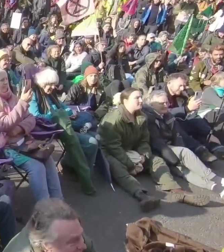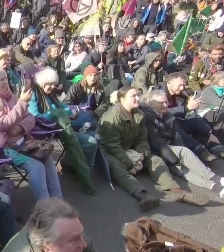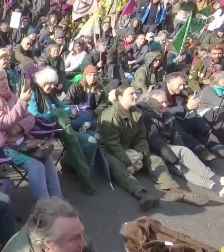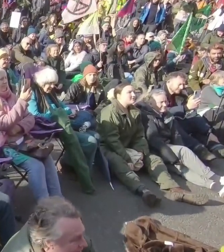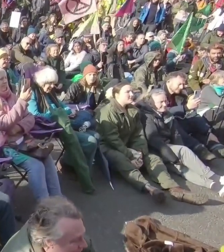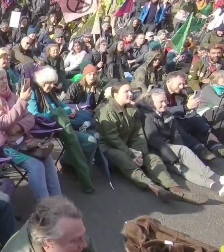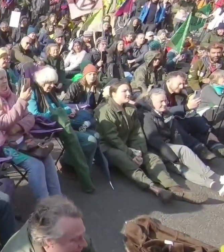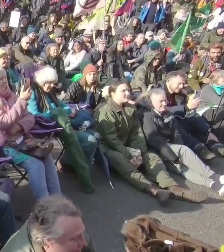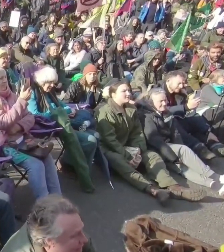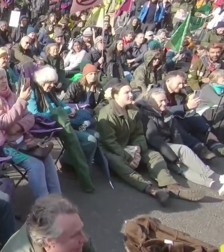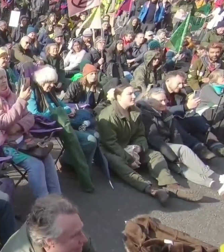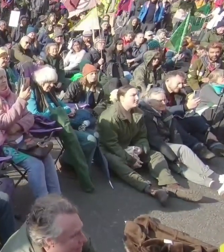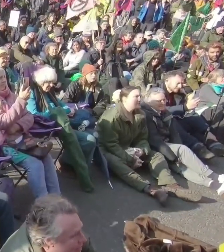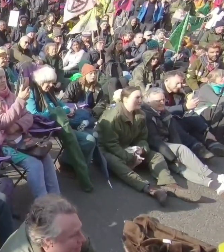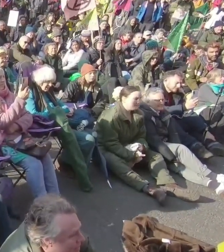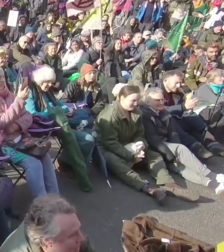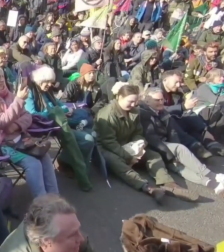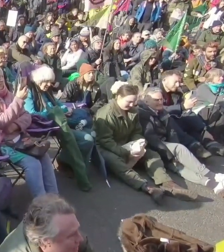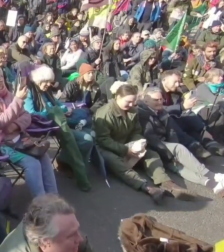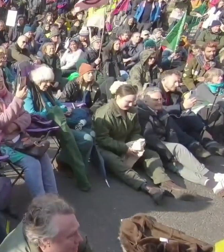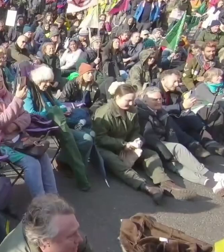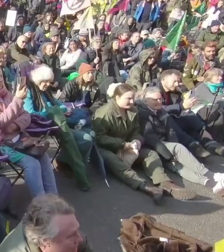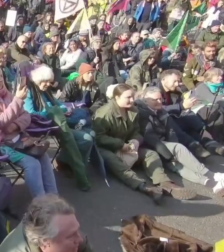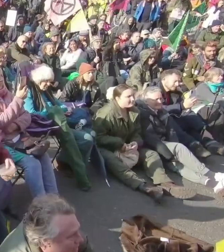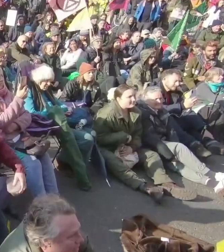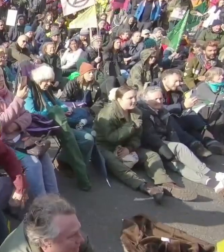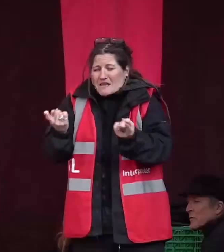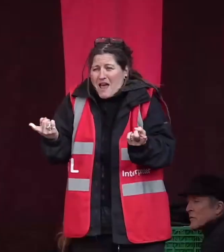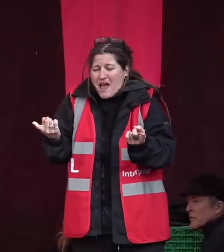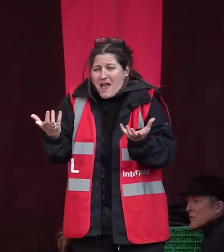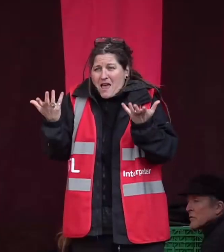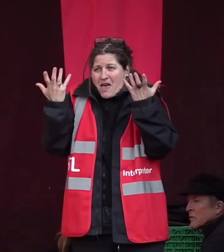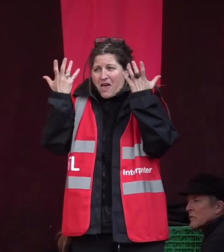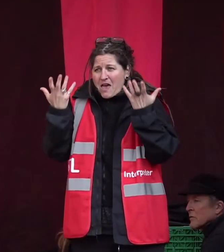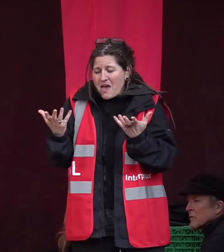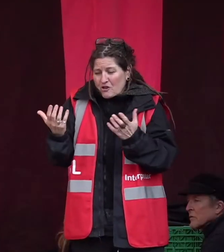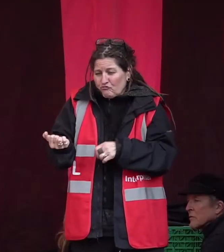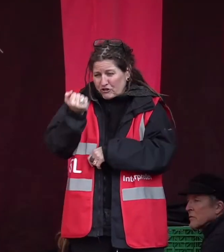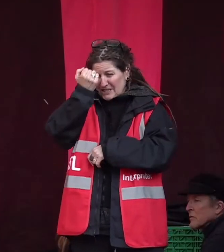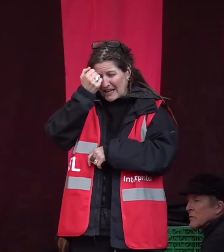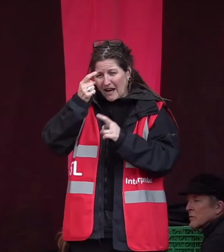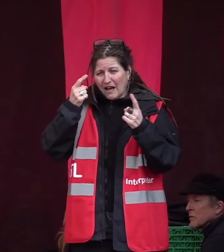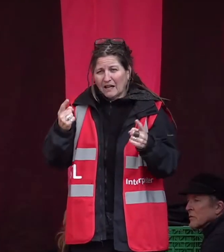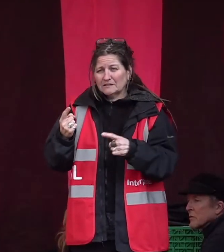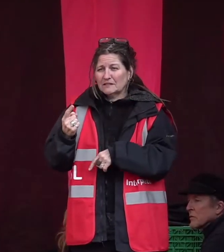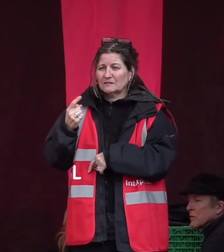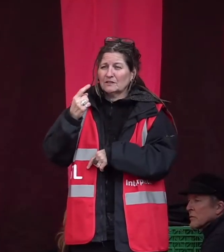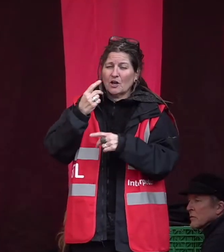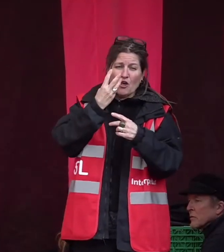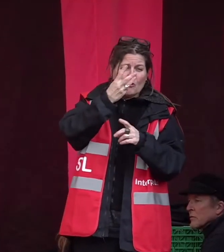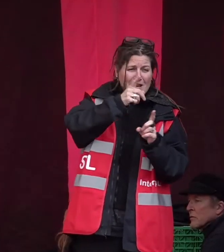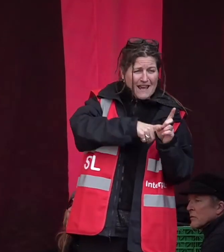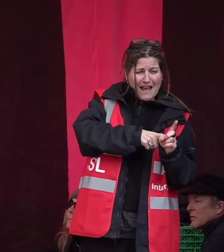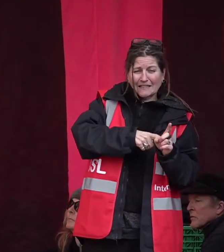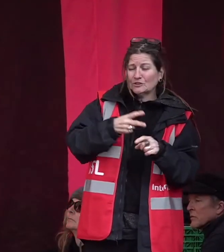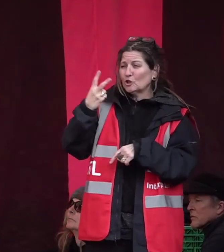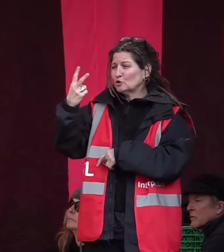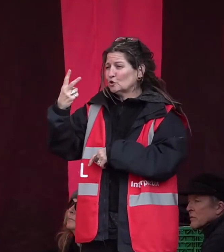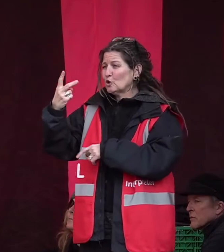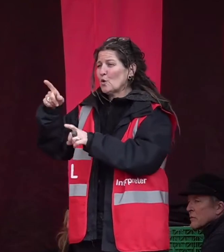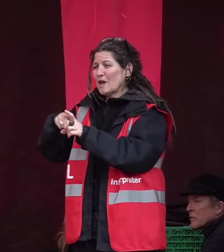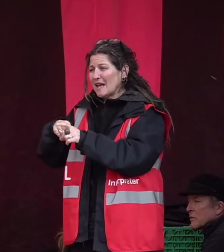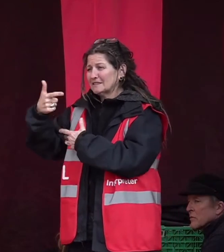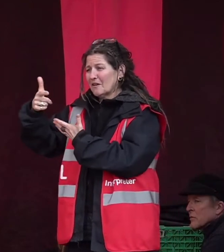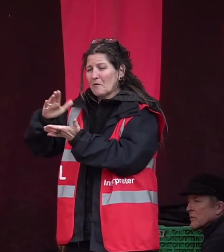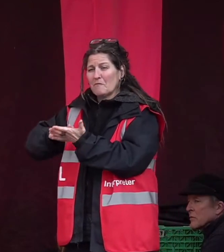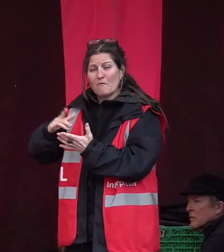And honestly, I don't know what to say. It's fucking ridiculous. 2 years, 7 months, and 3 years for peacefully standing up to